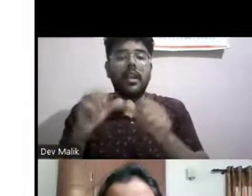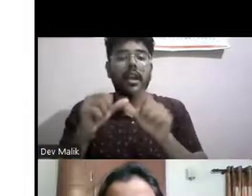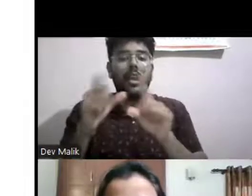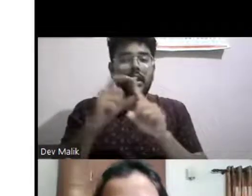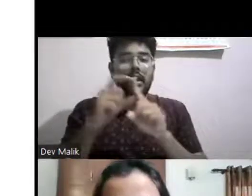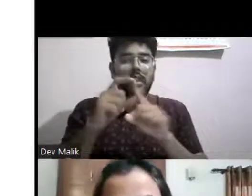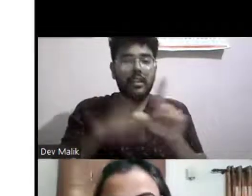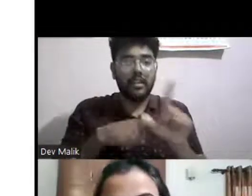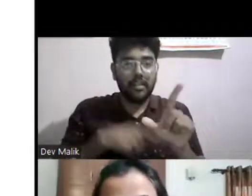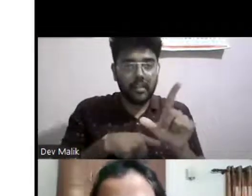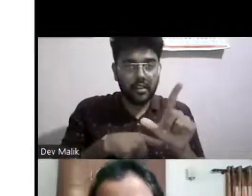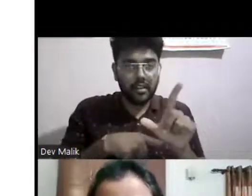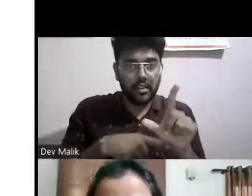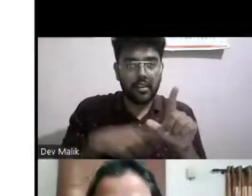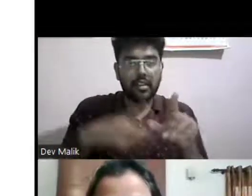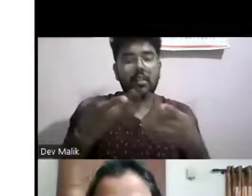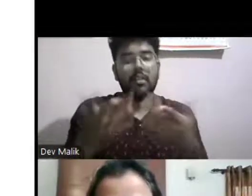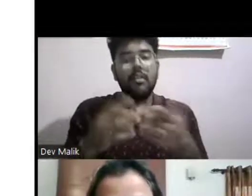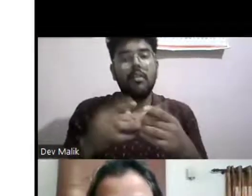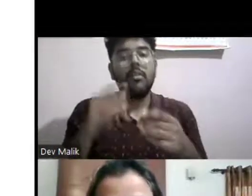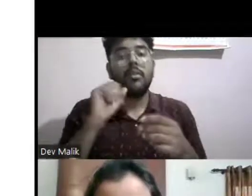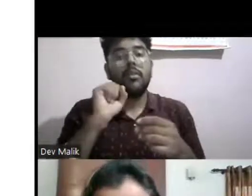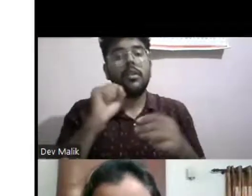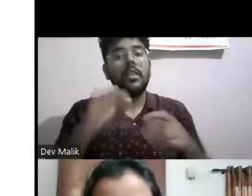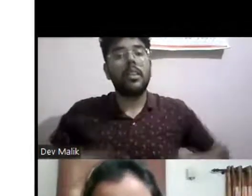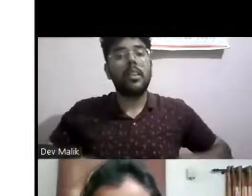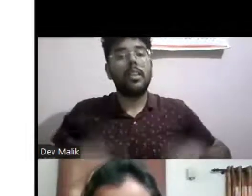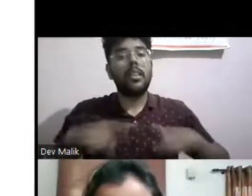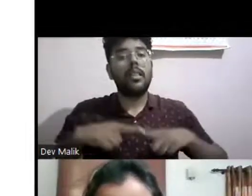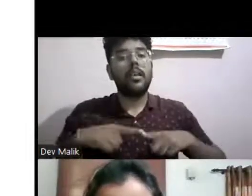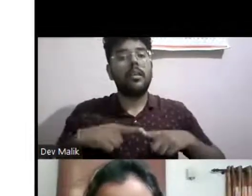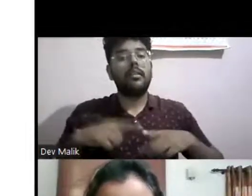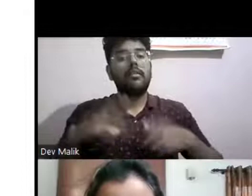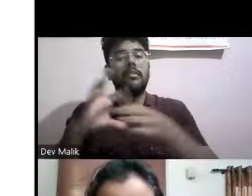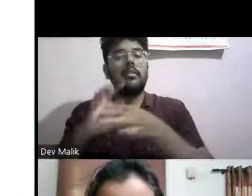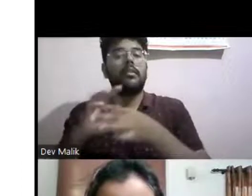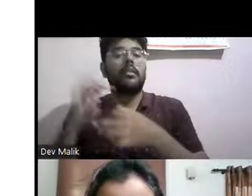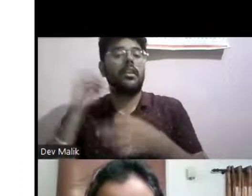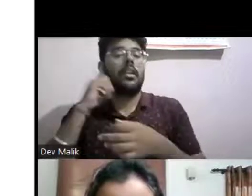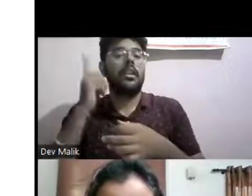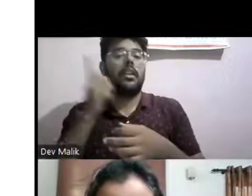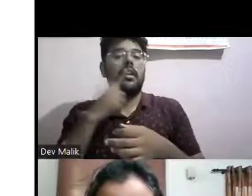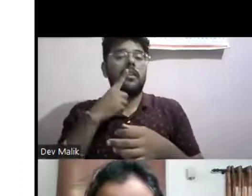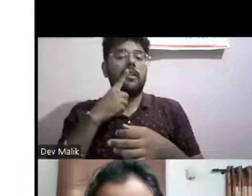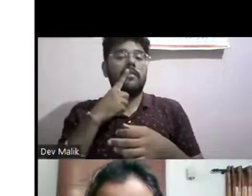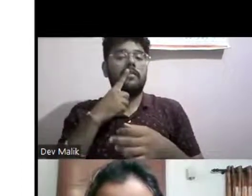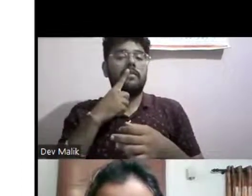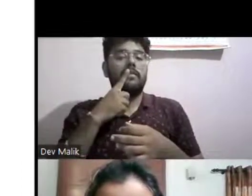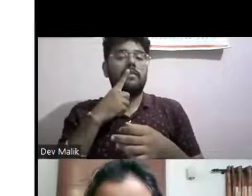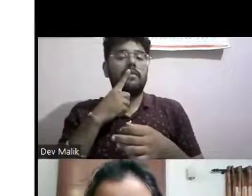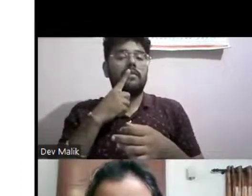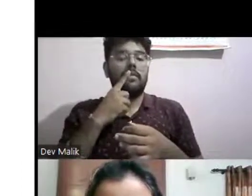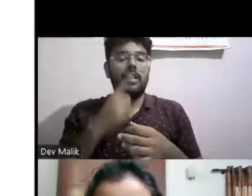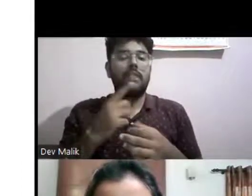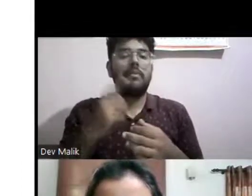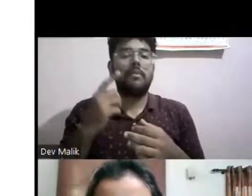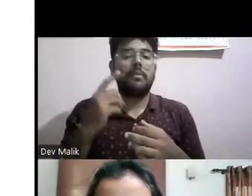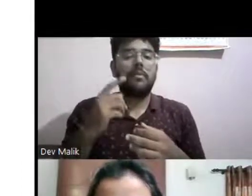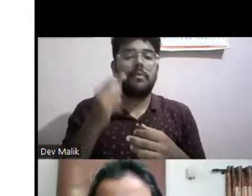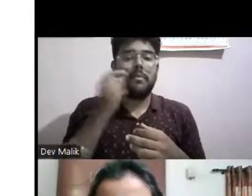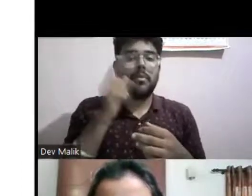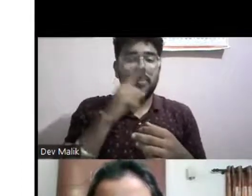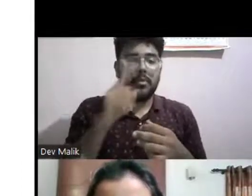her life living with deaf parents and her